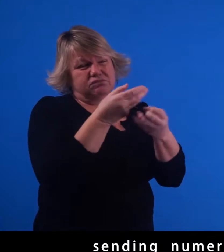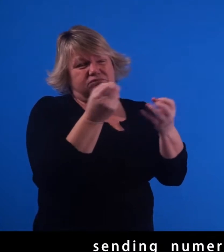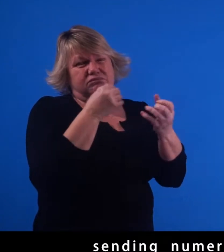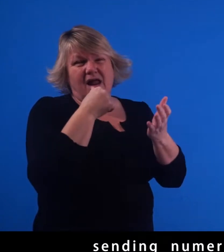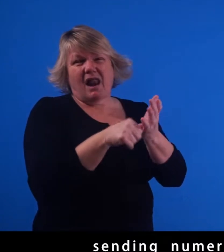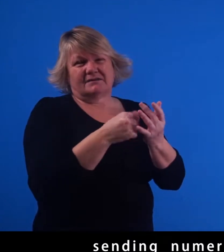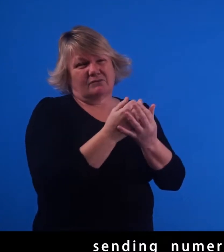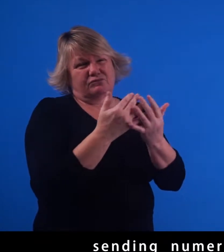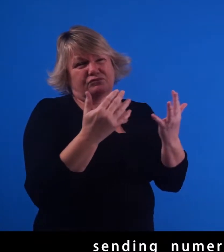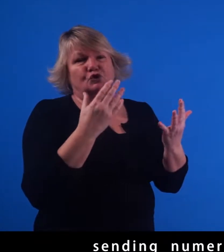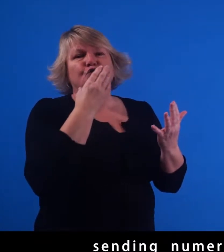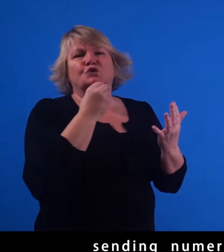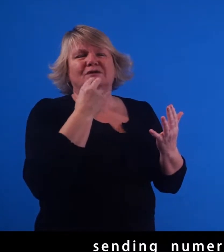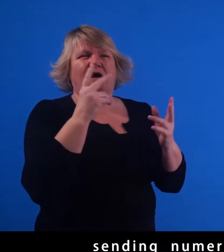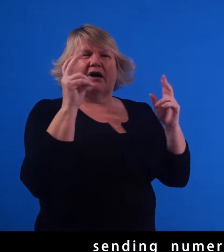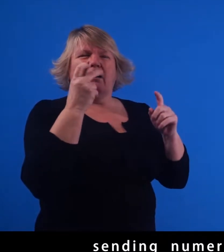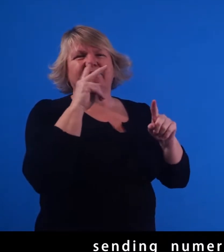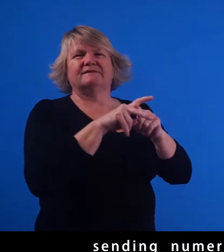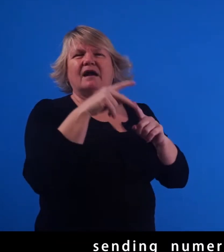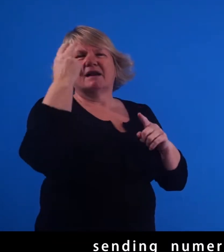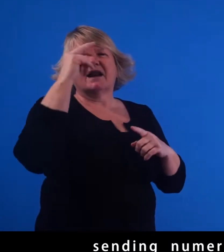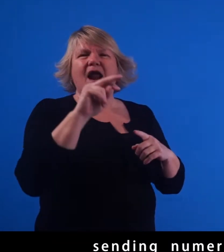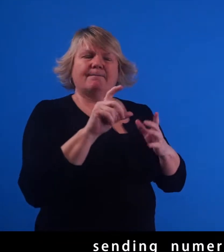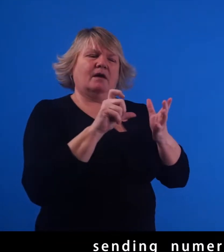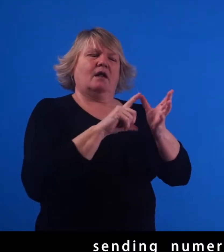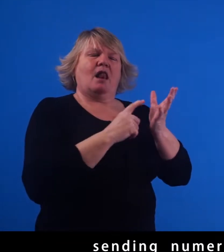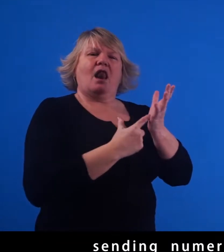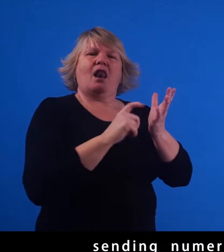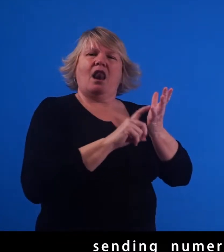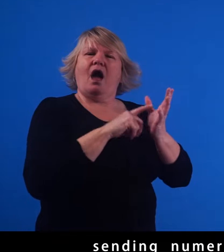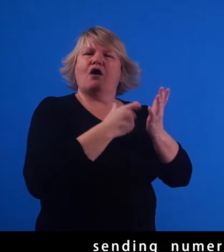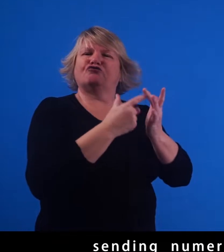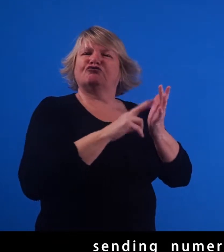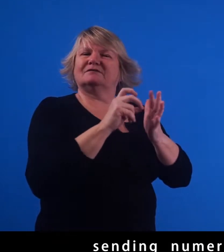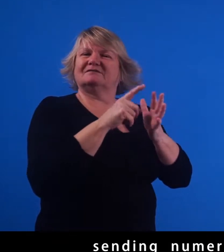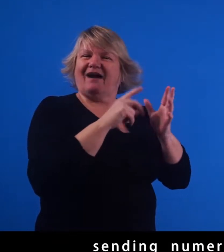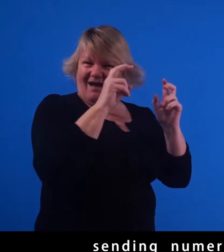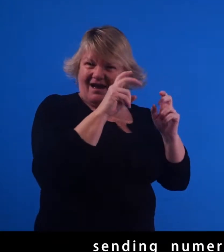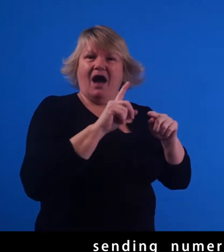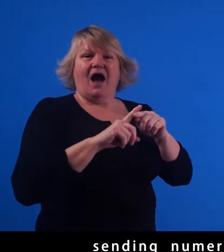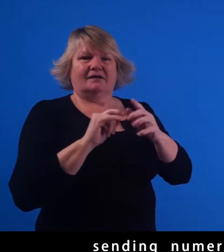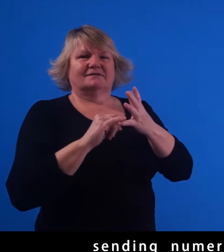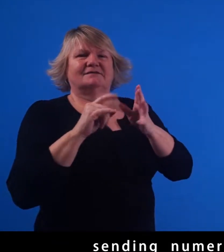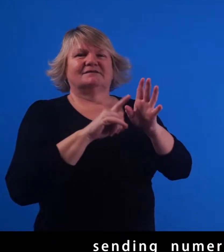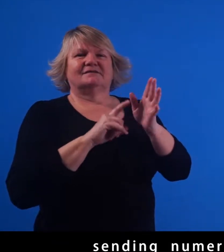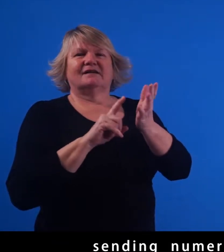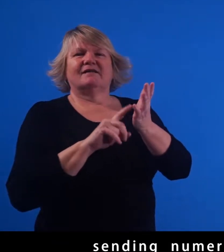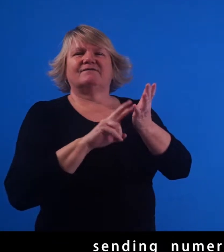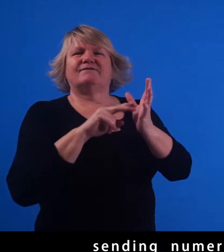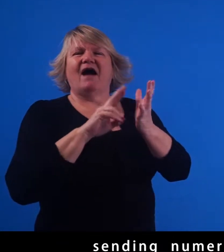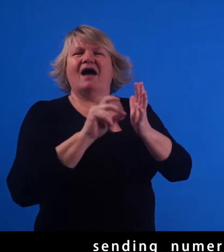sending numerous love letters, using the pseudonyms Clorinda and Sylvander.